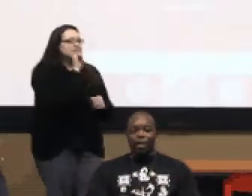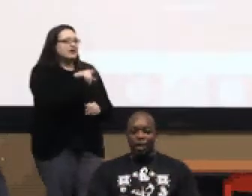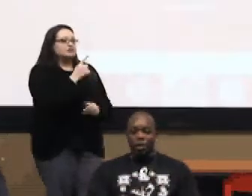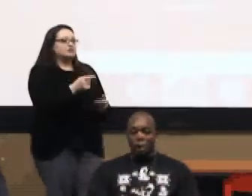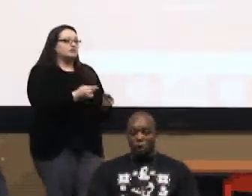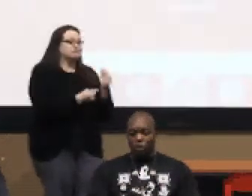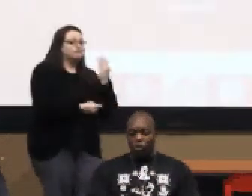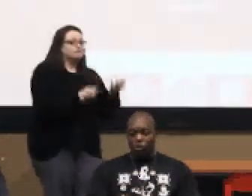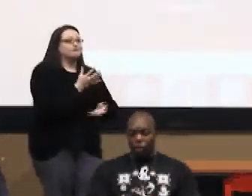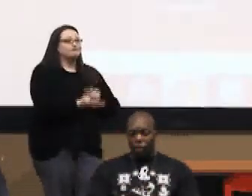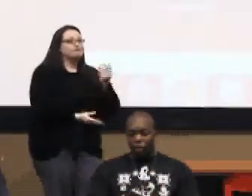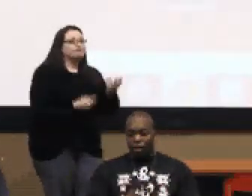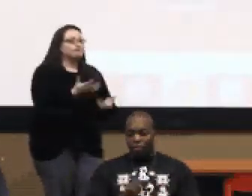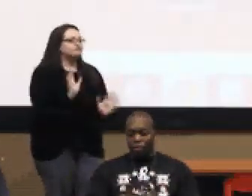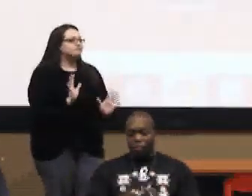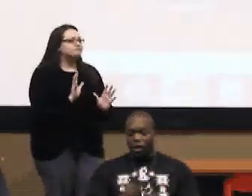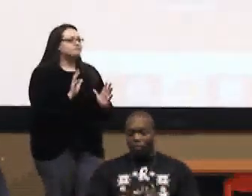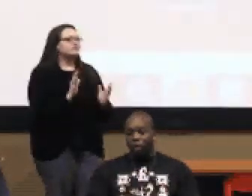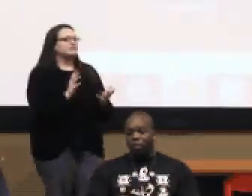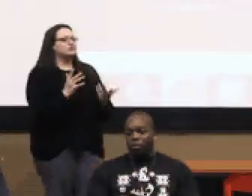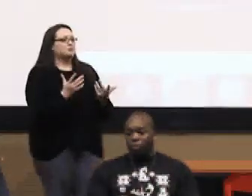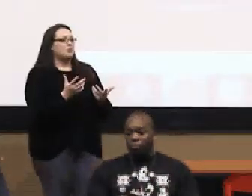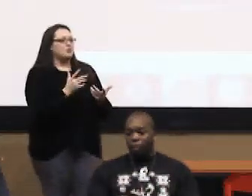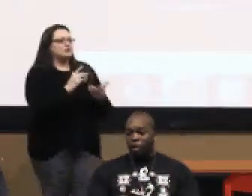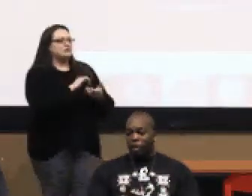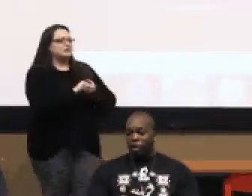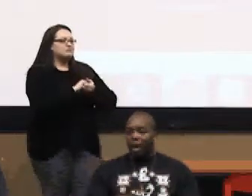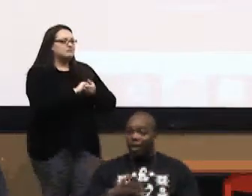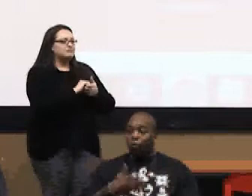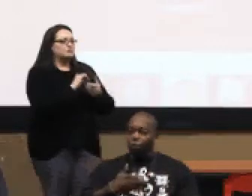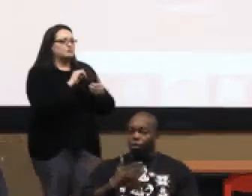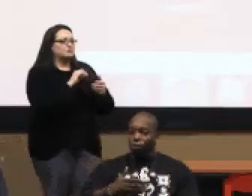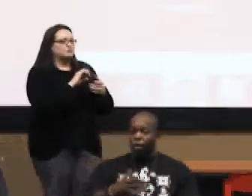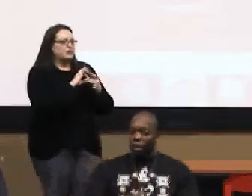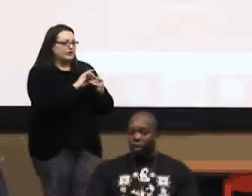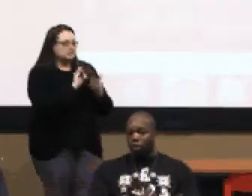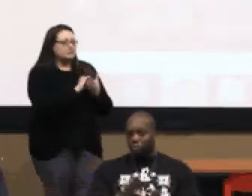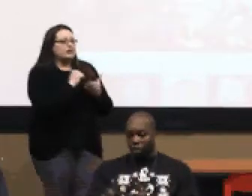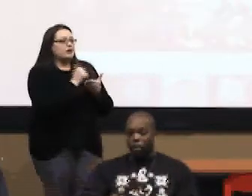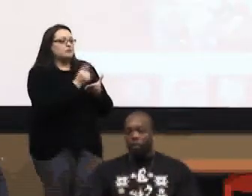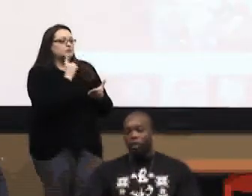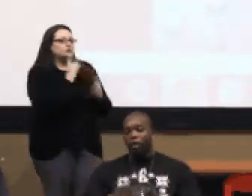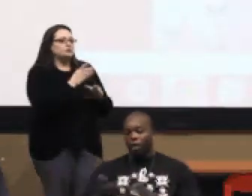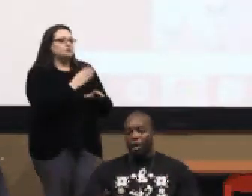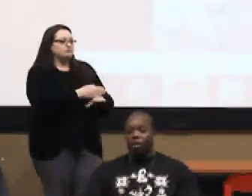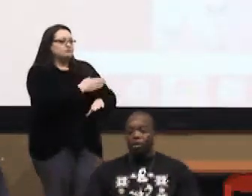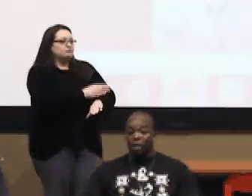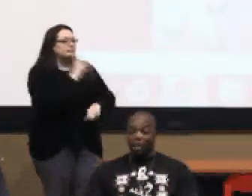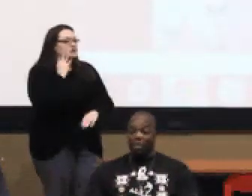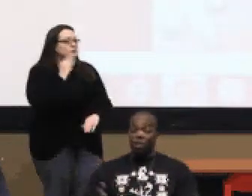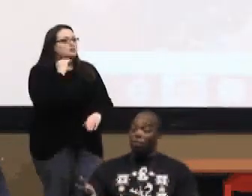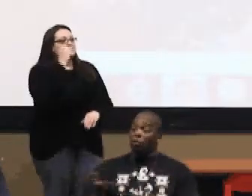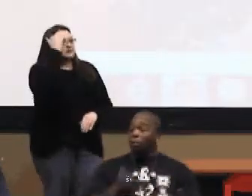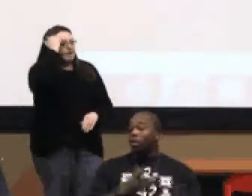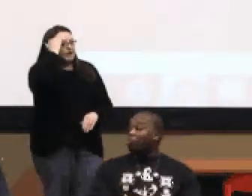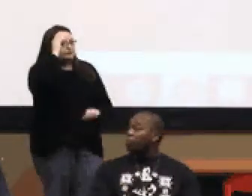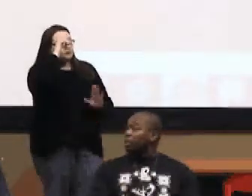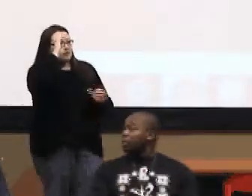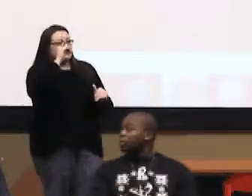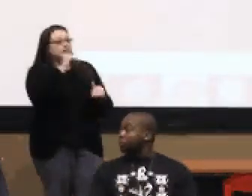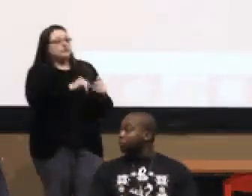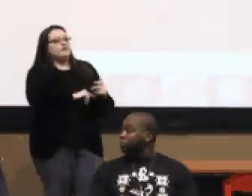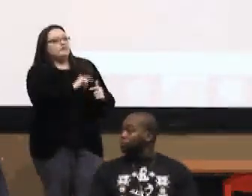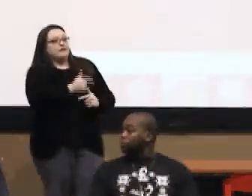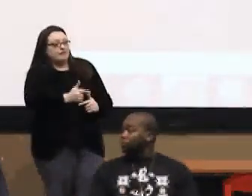a handout. So it's kind of a symbiotic relationship, and that helps you gain experience and gain knowledge, and then hopefully maybe help